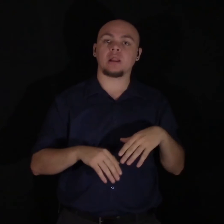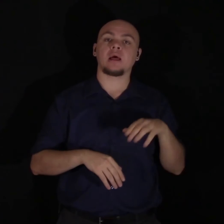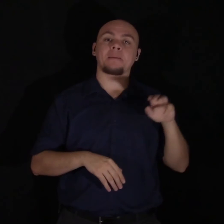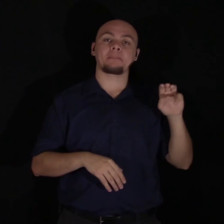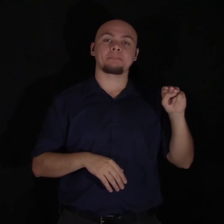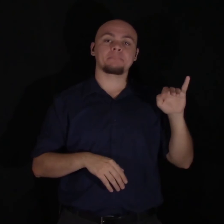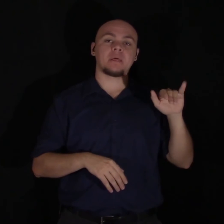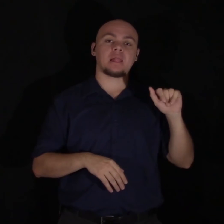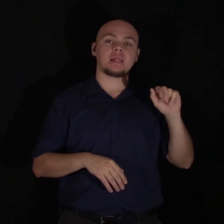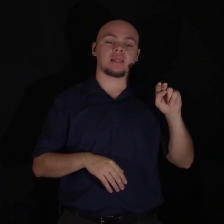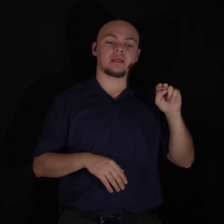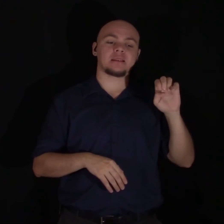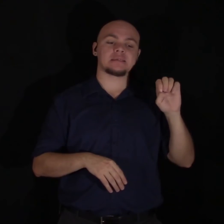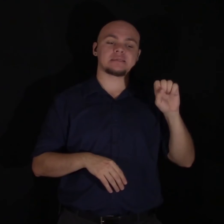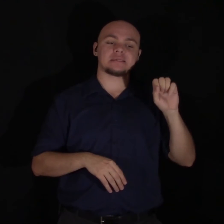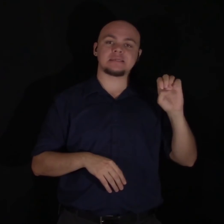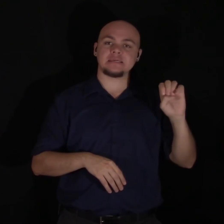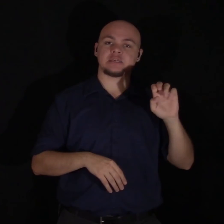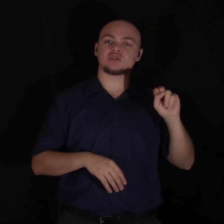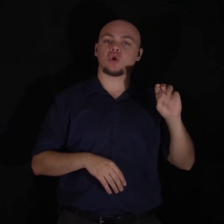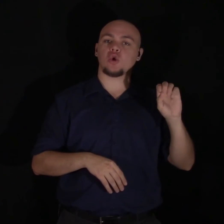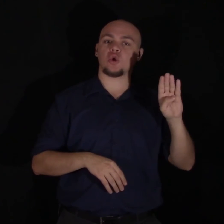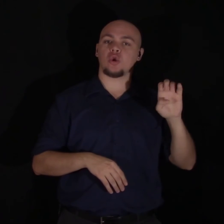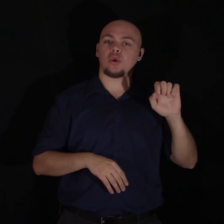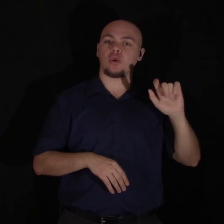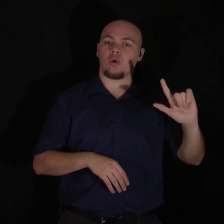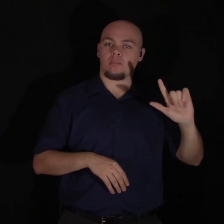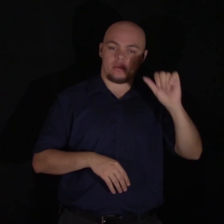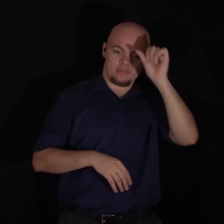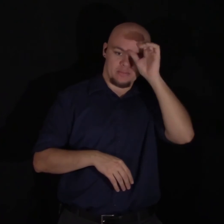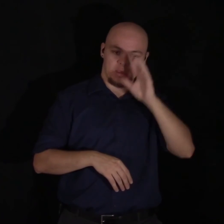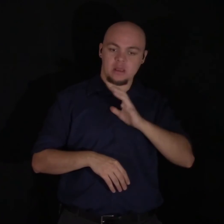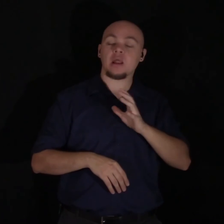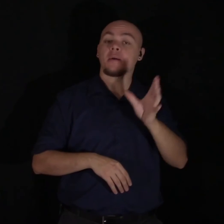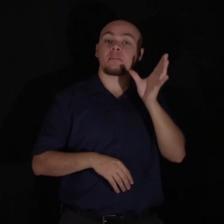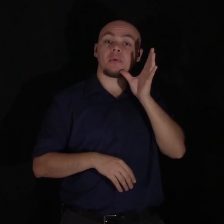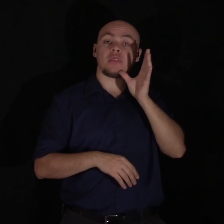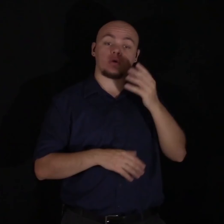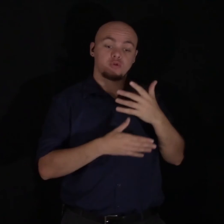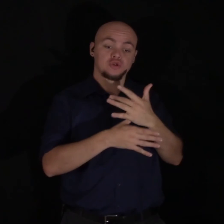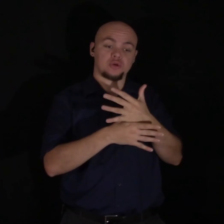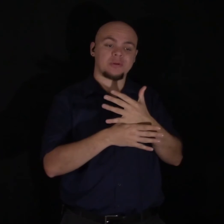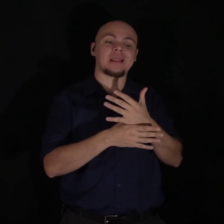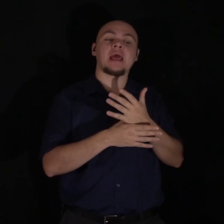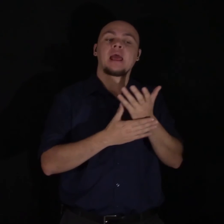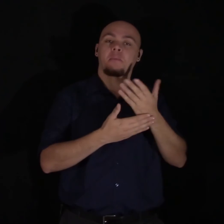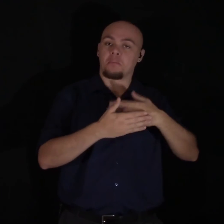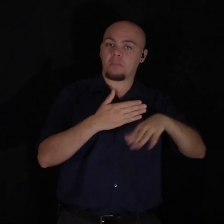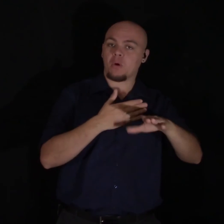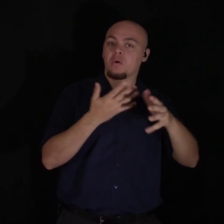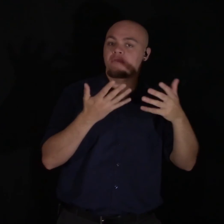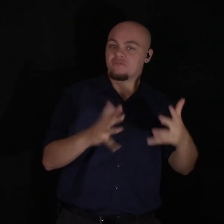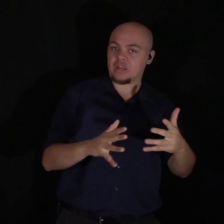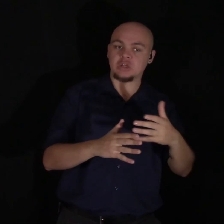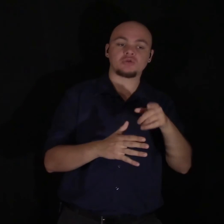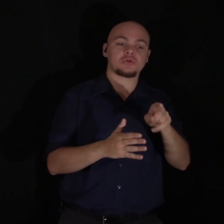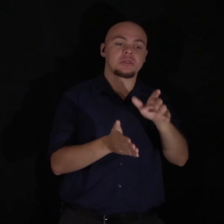nobleman. Her mother was a German, and had died on giving her birth. The infant had been placed with these good people to